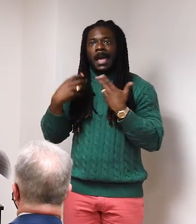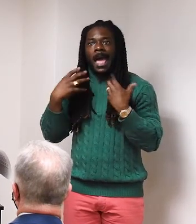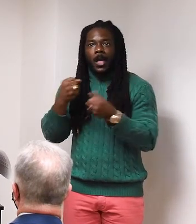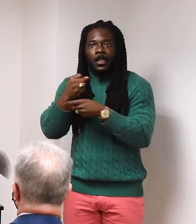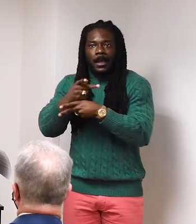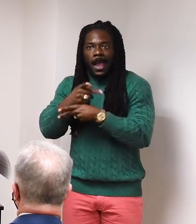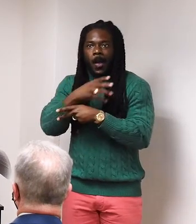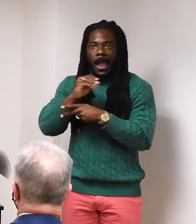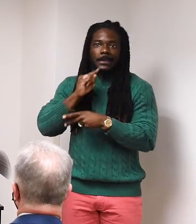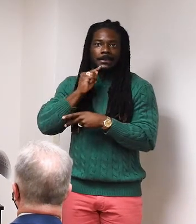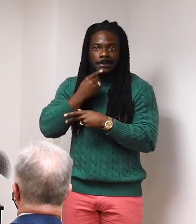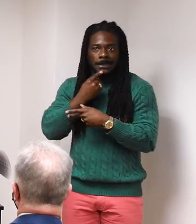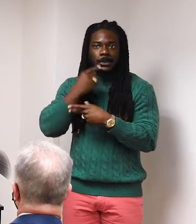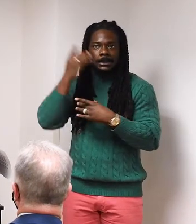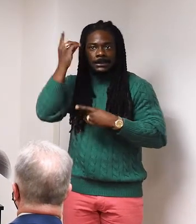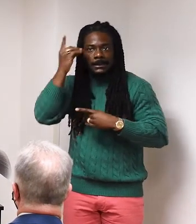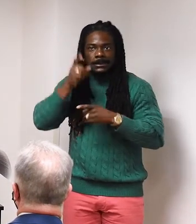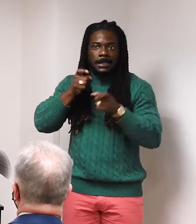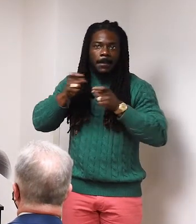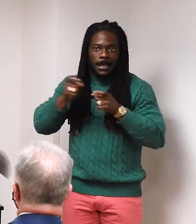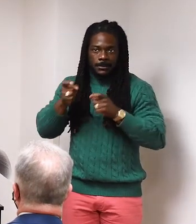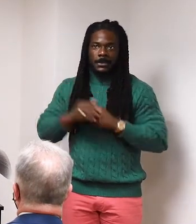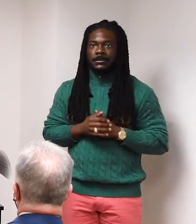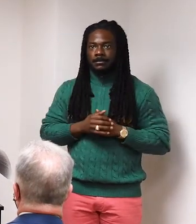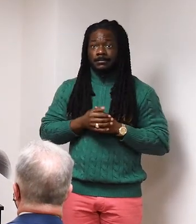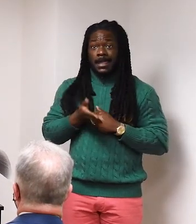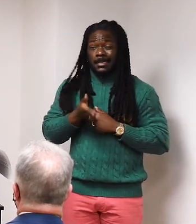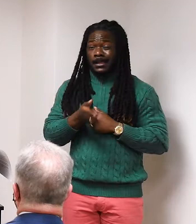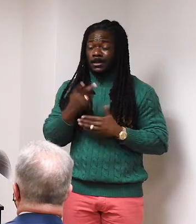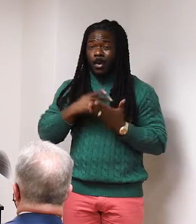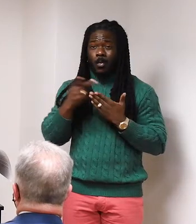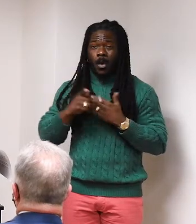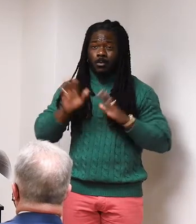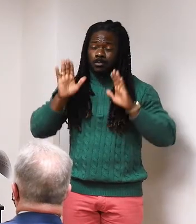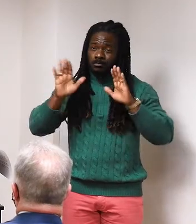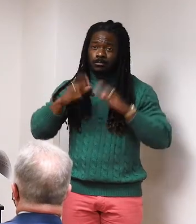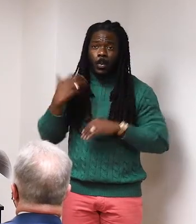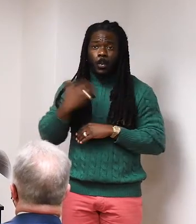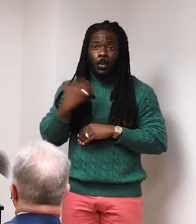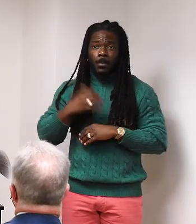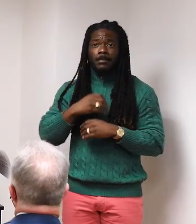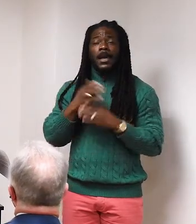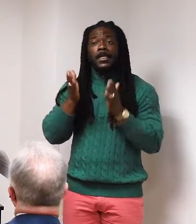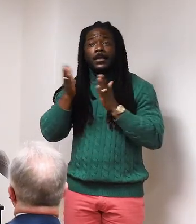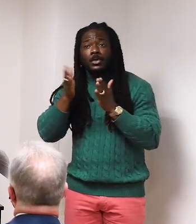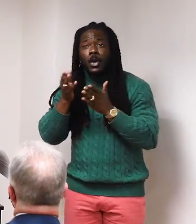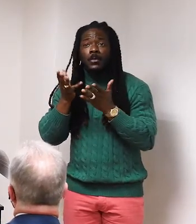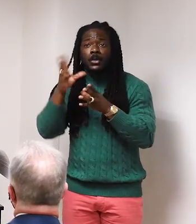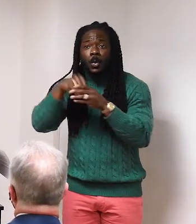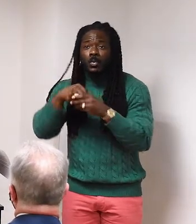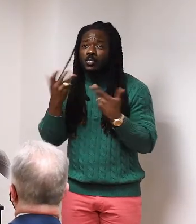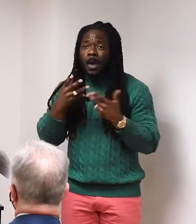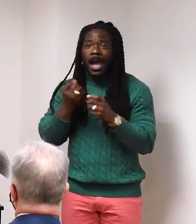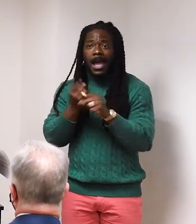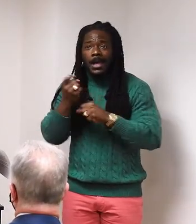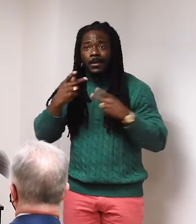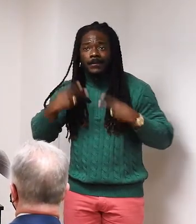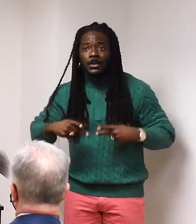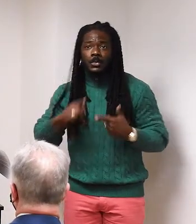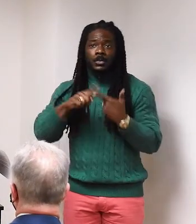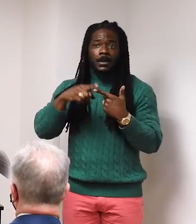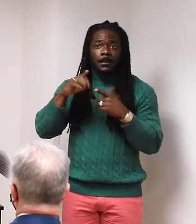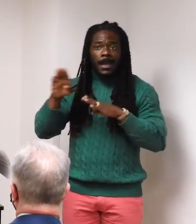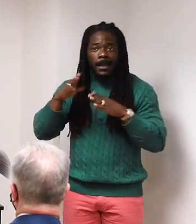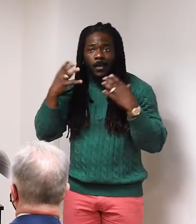and chronic disease management. This is awesome. Services will include annual physicals, behavioral